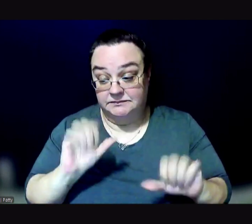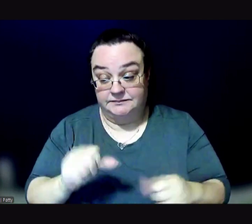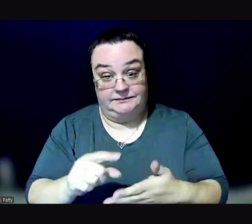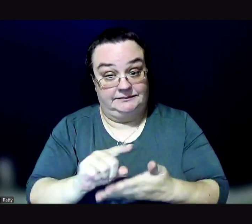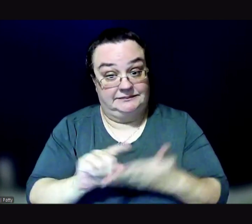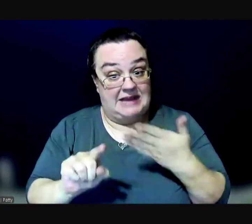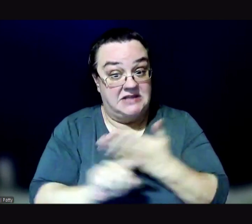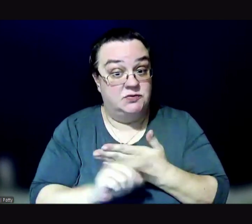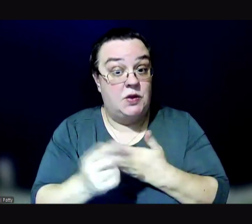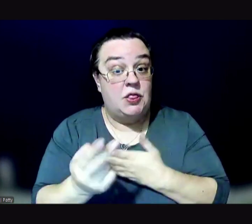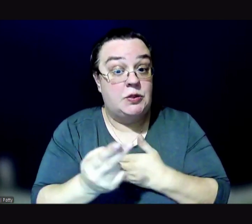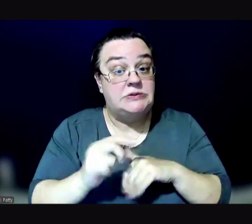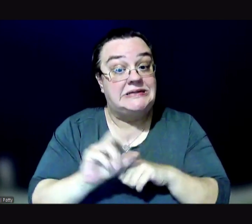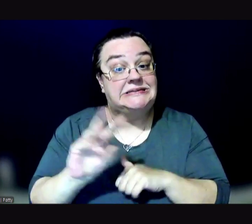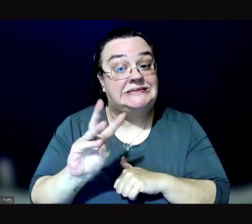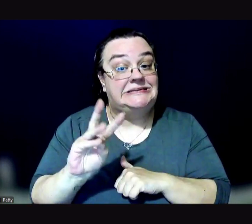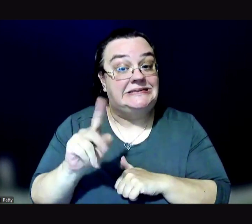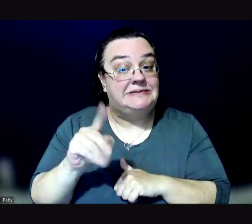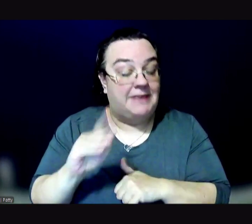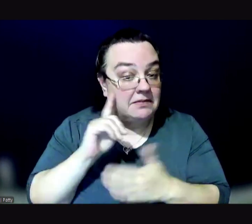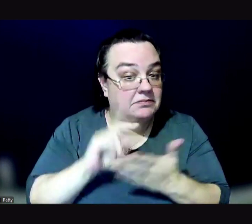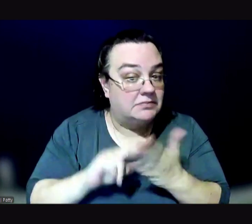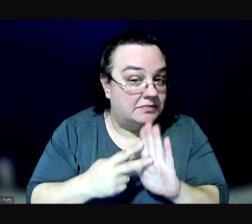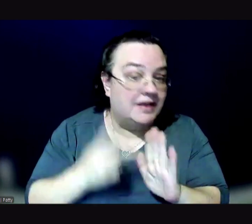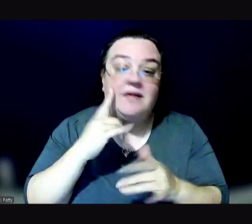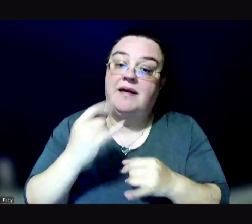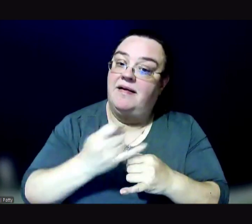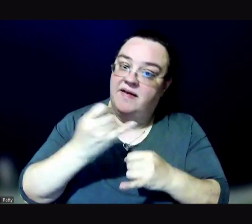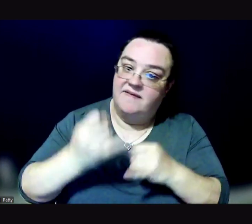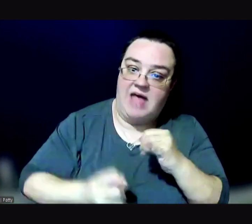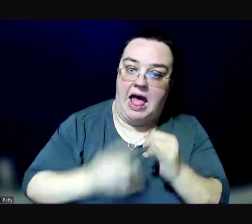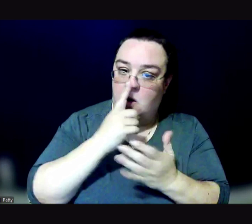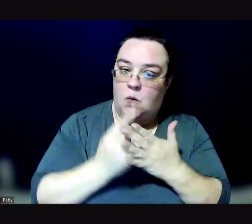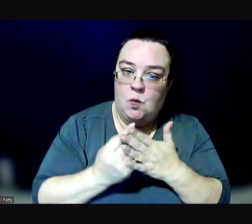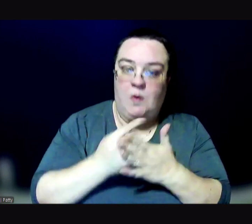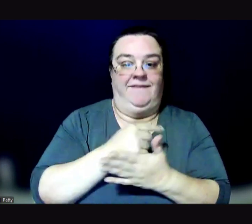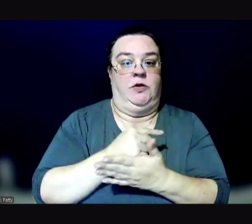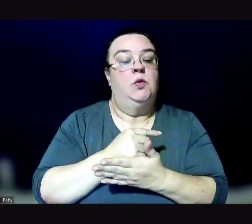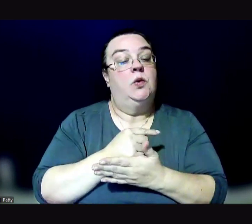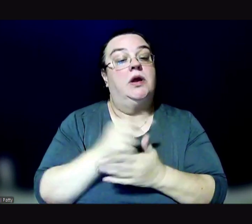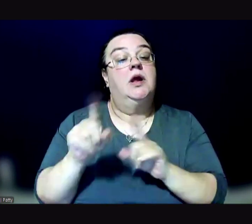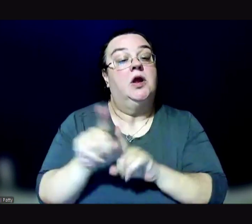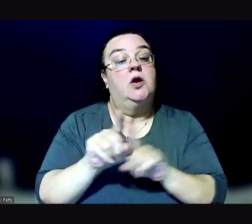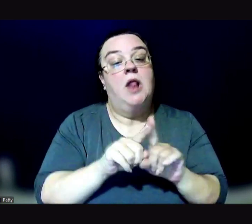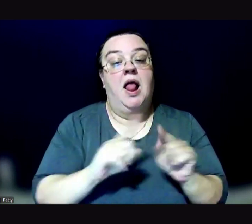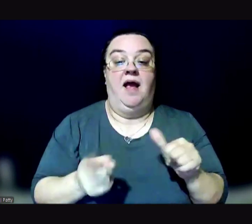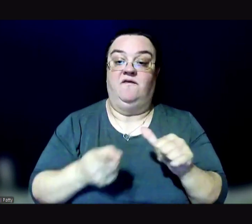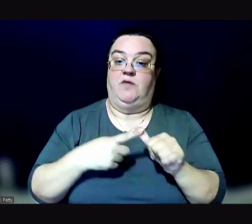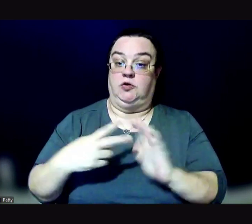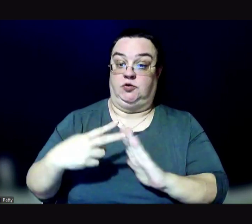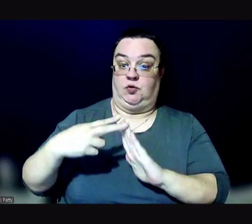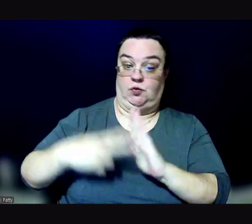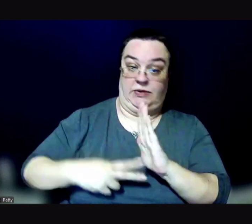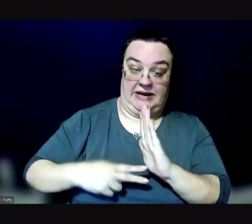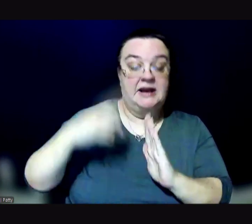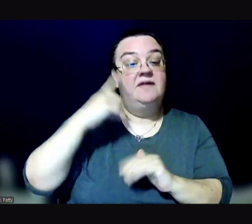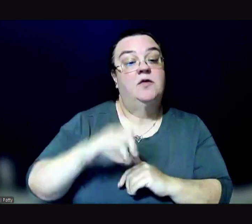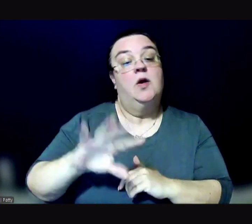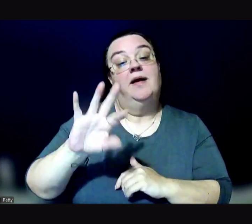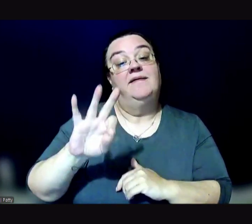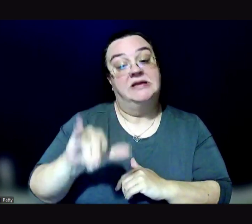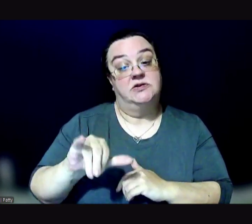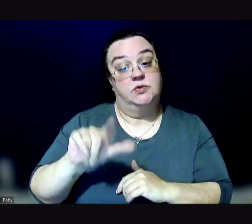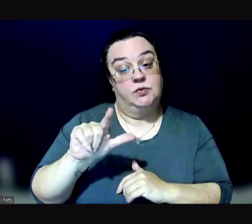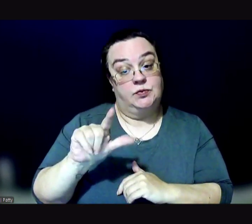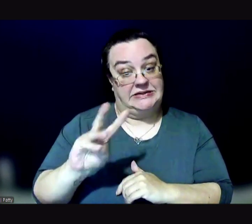at 6 p.m. to do a final review and a first reader for fiscal year